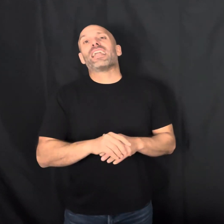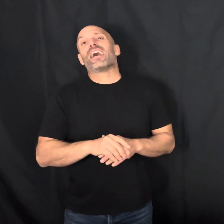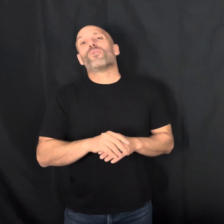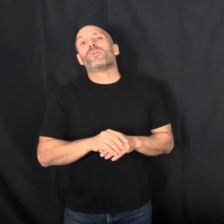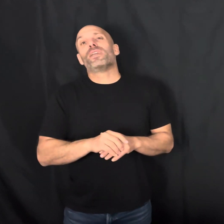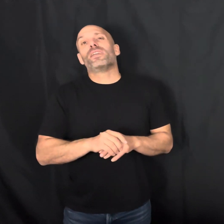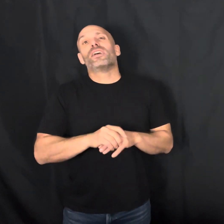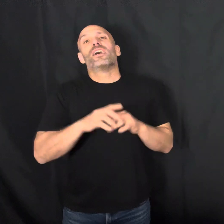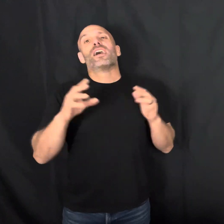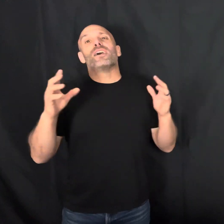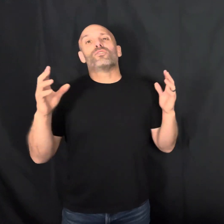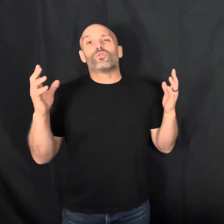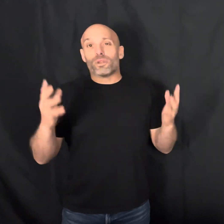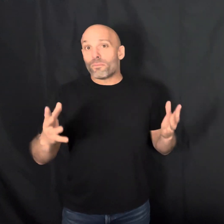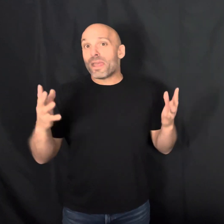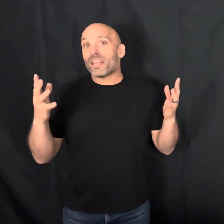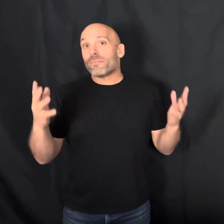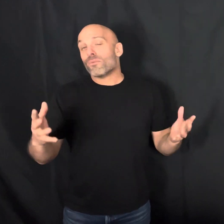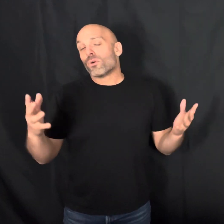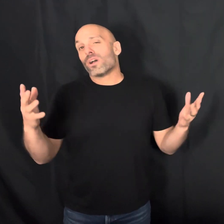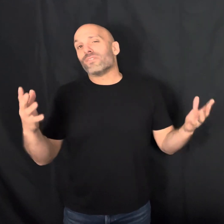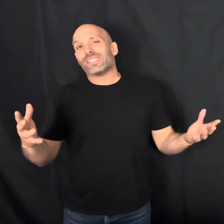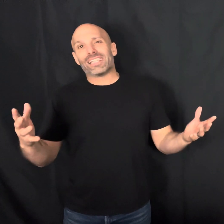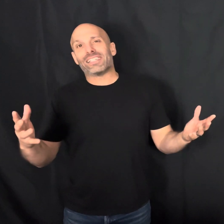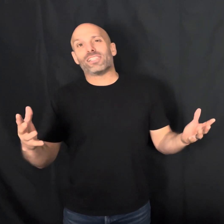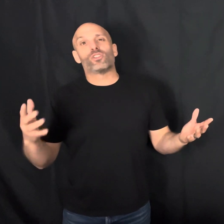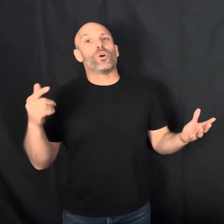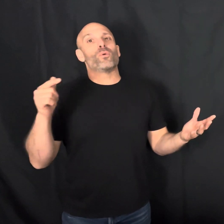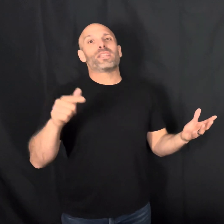will be doing many more of these lessons. So hit the